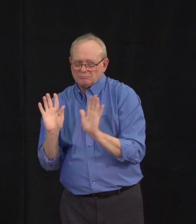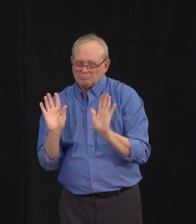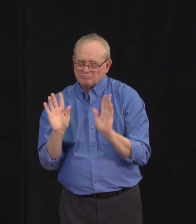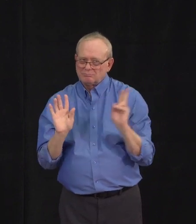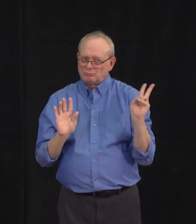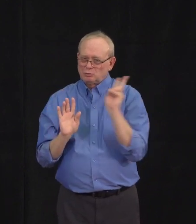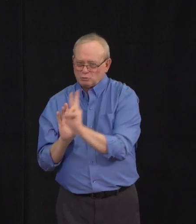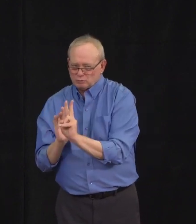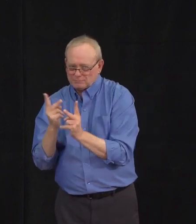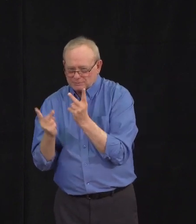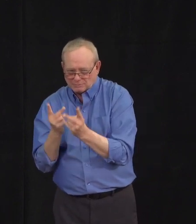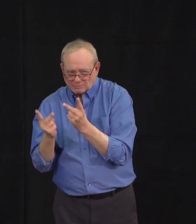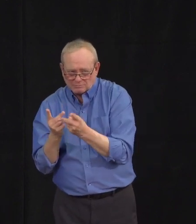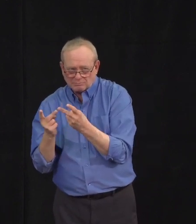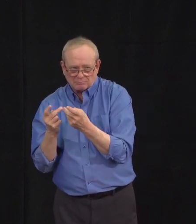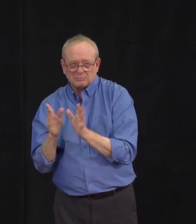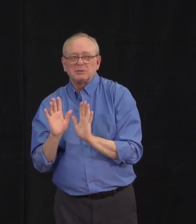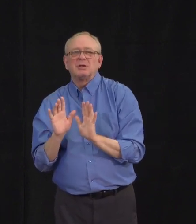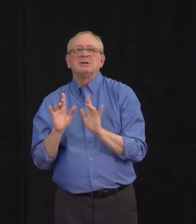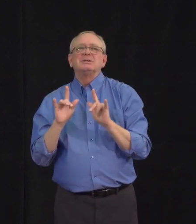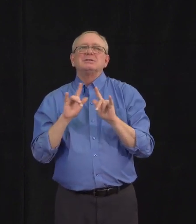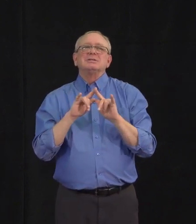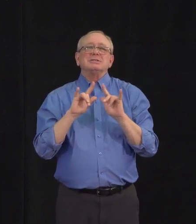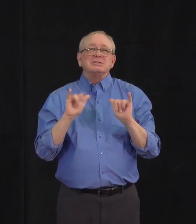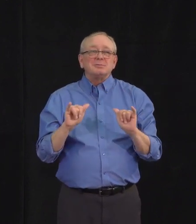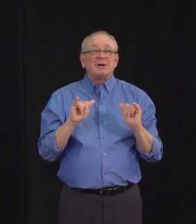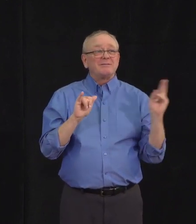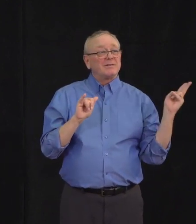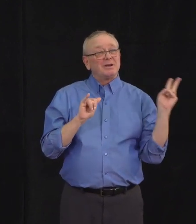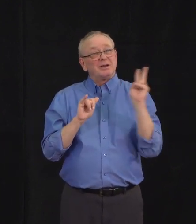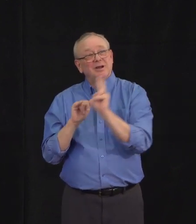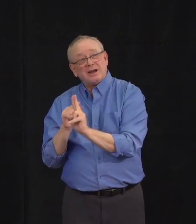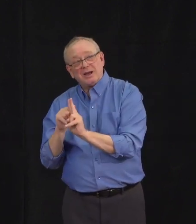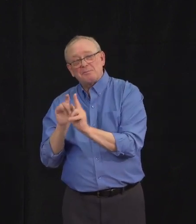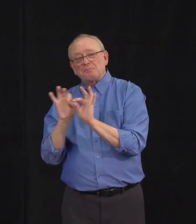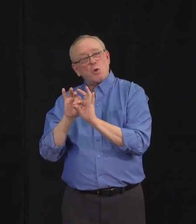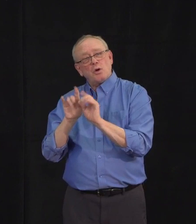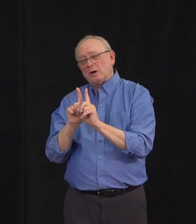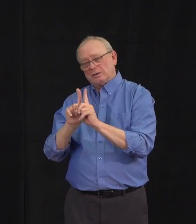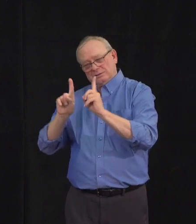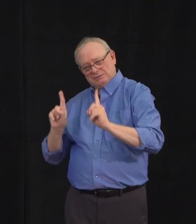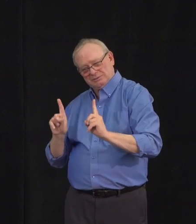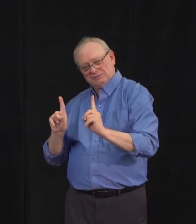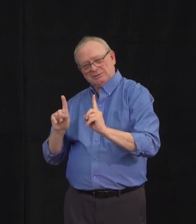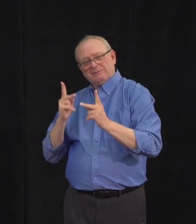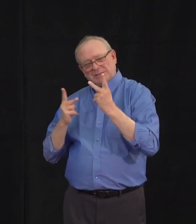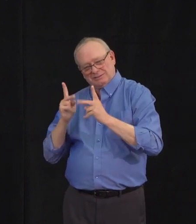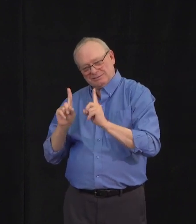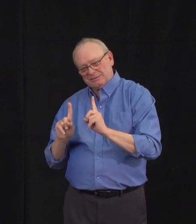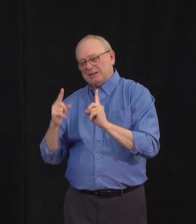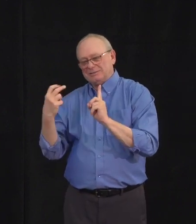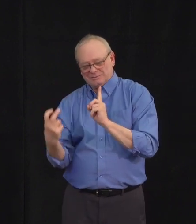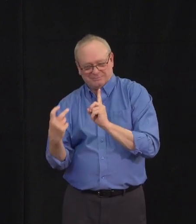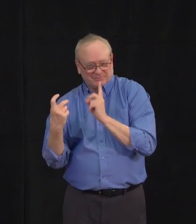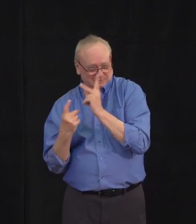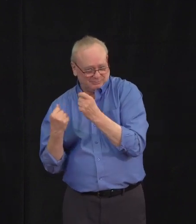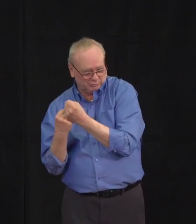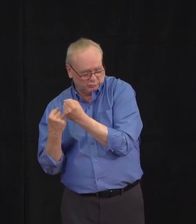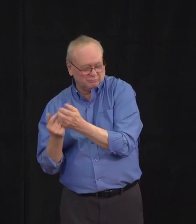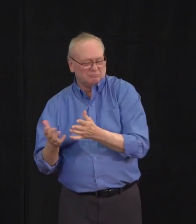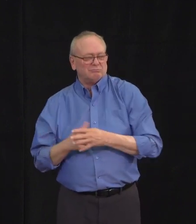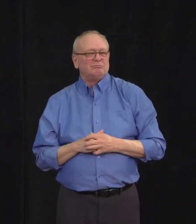physical distancing can be maintained between the visitors. Finally, it should be clarified that standalone